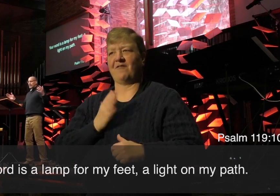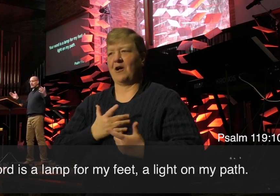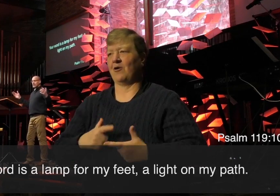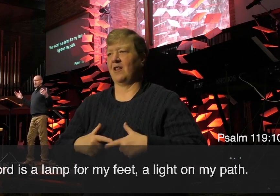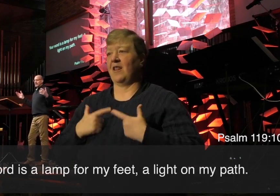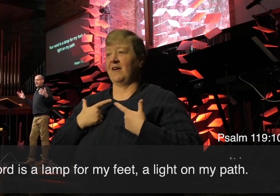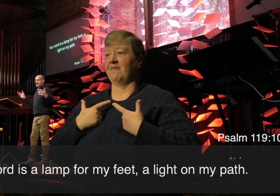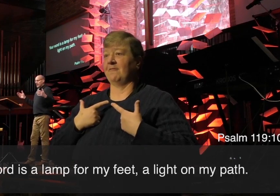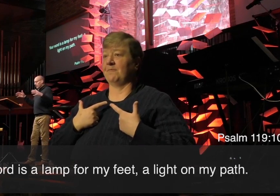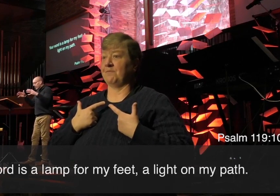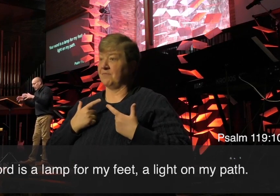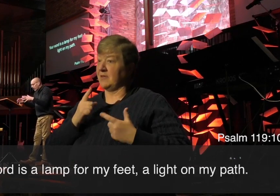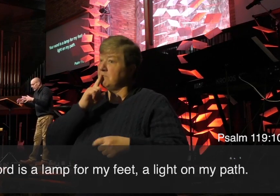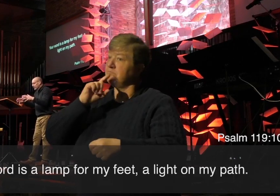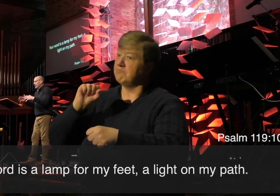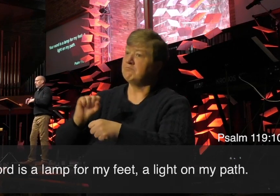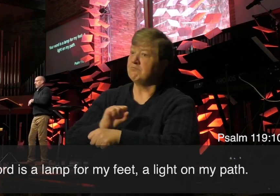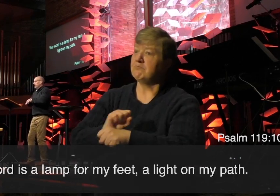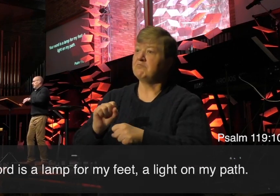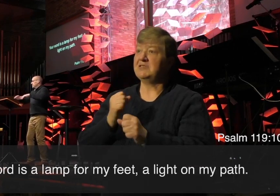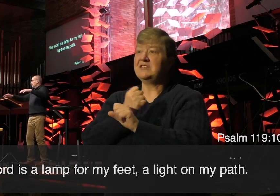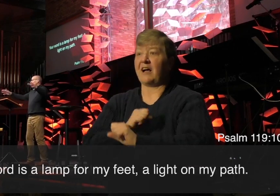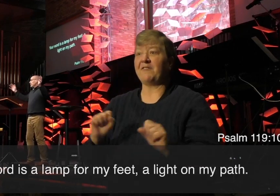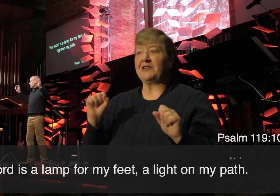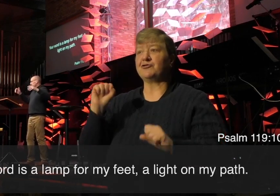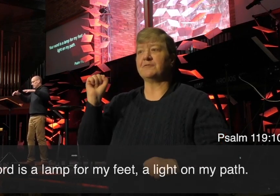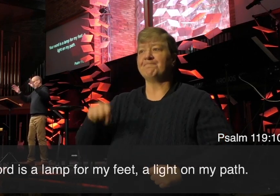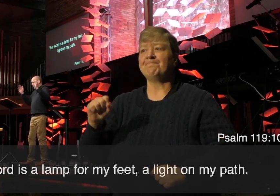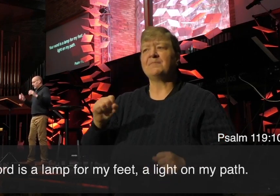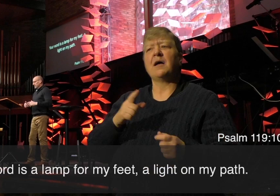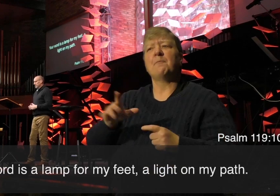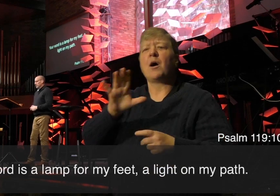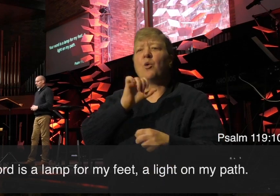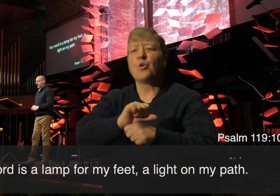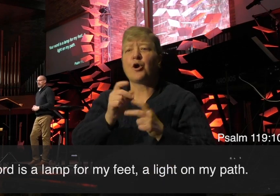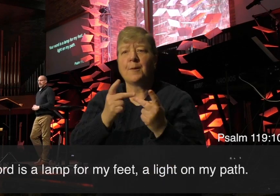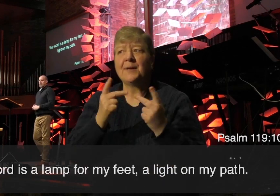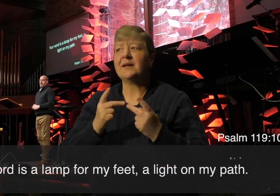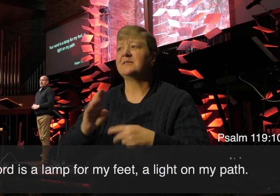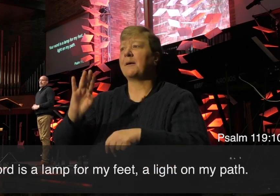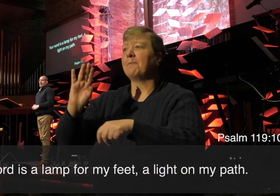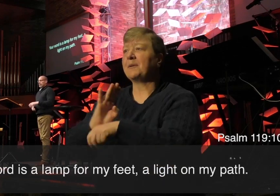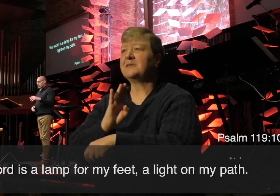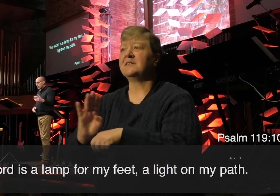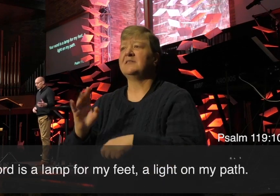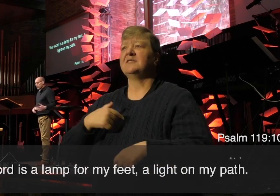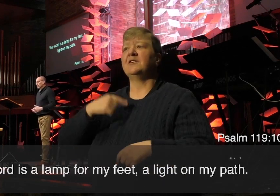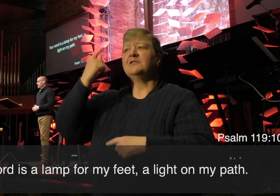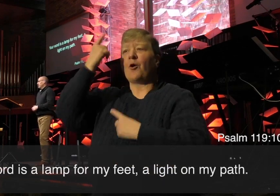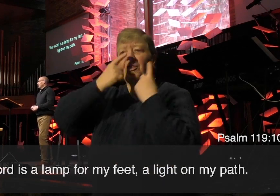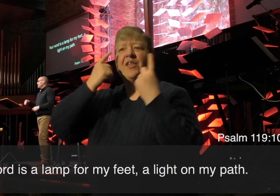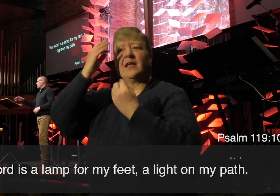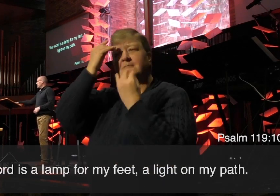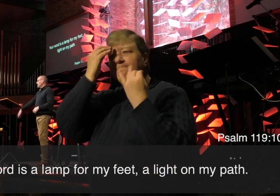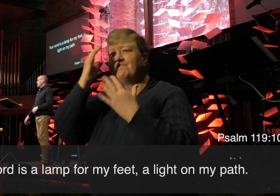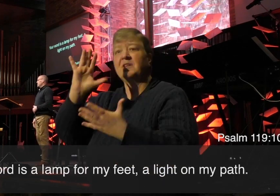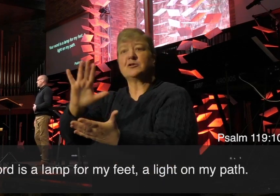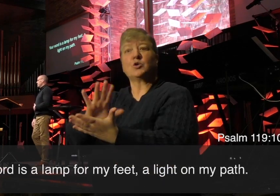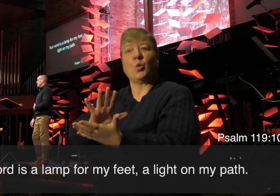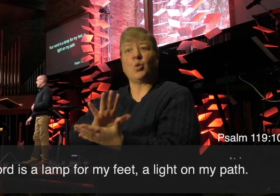our salvation, but also into your workplace, into your business, your thinking, your school,